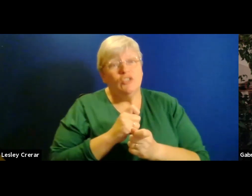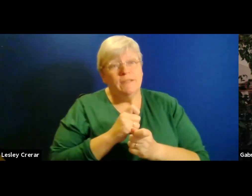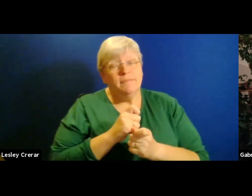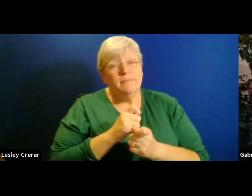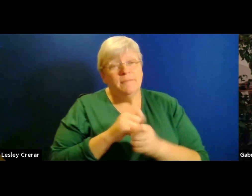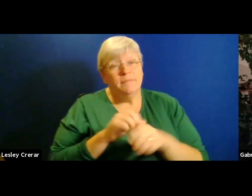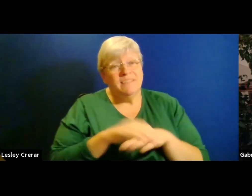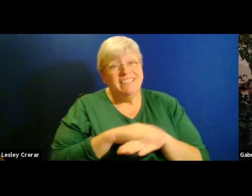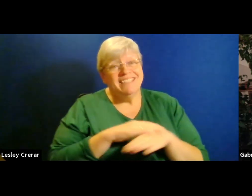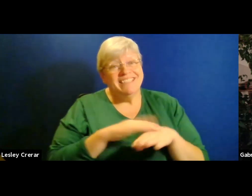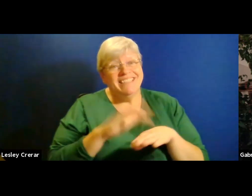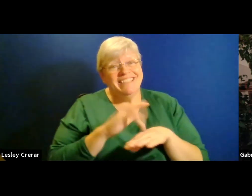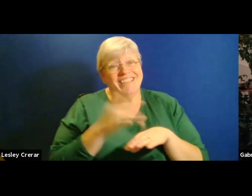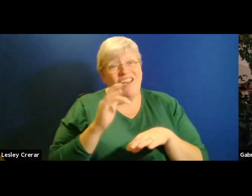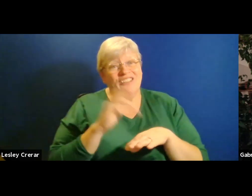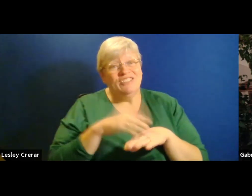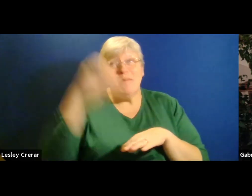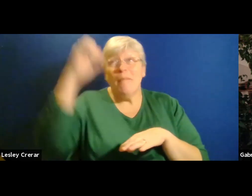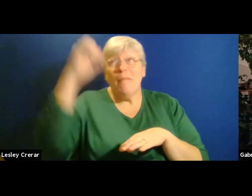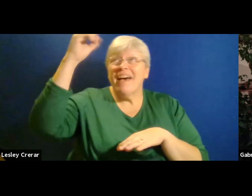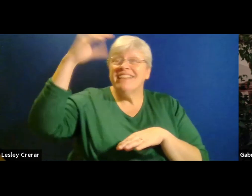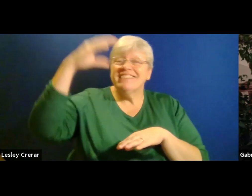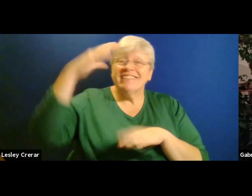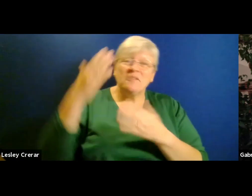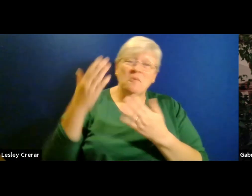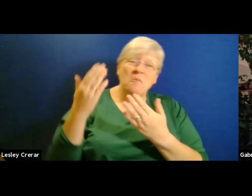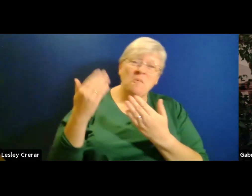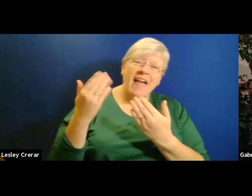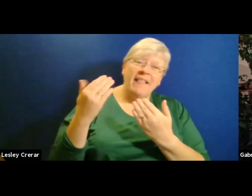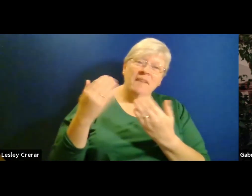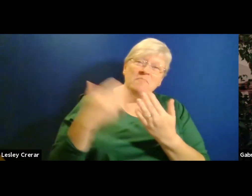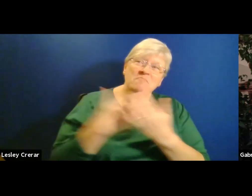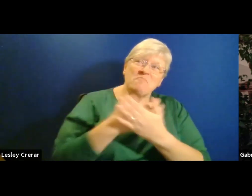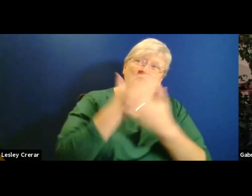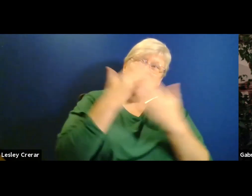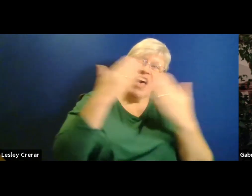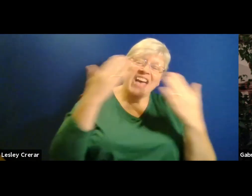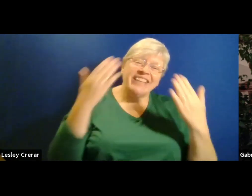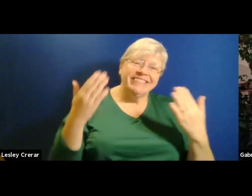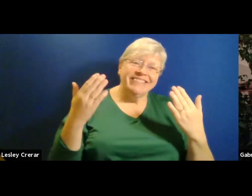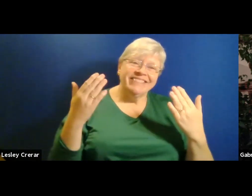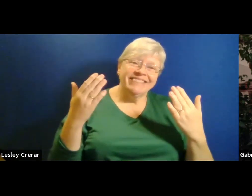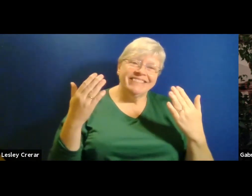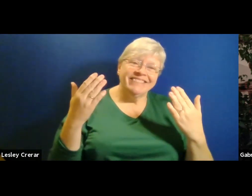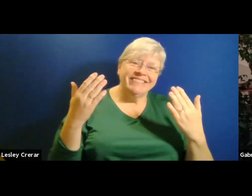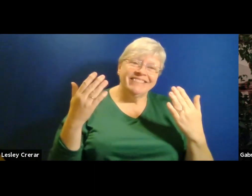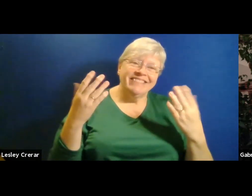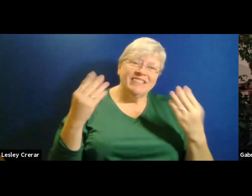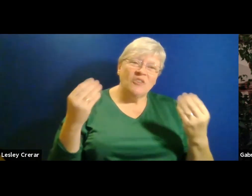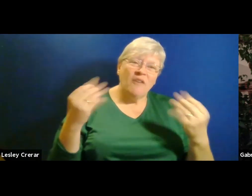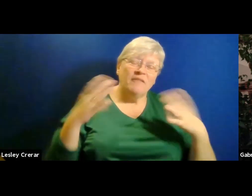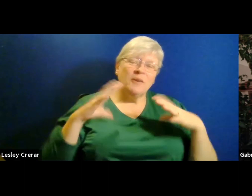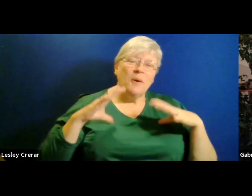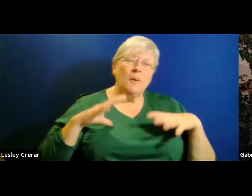Skin touched by sun welcomes the brightness and soft relief.